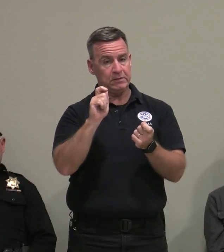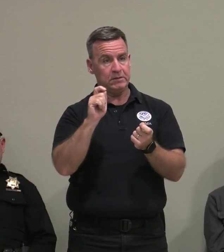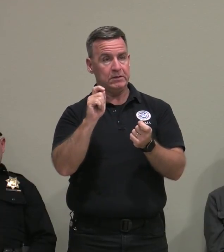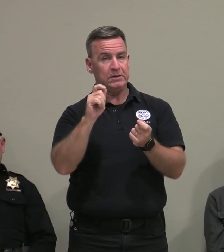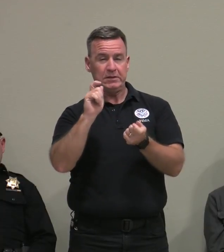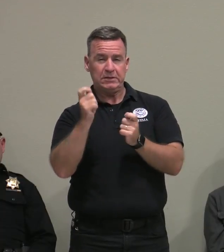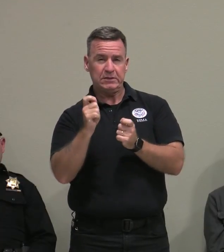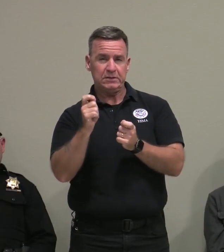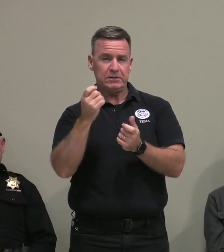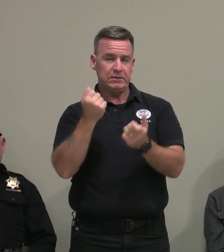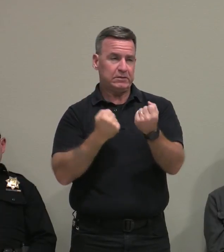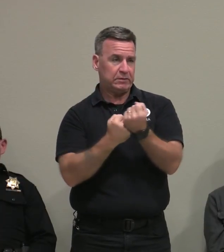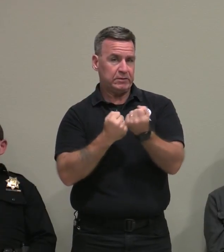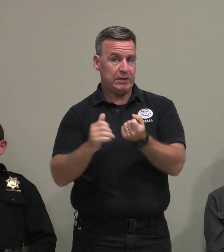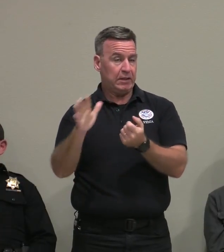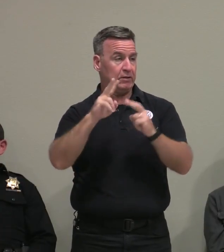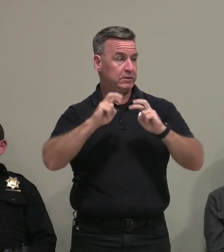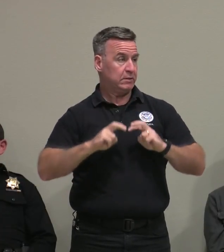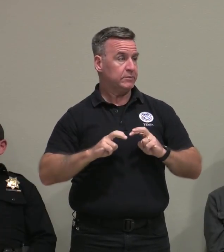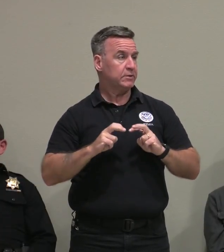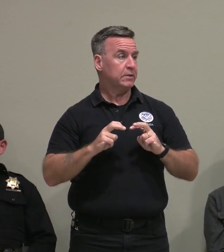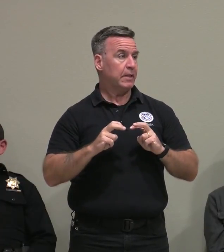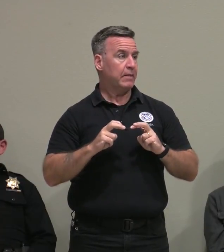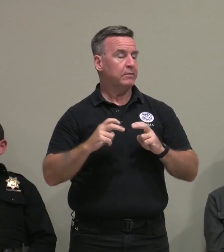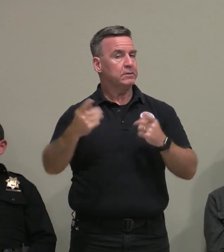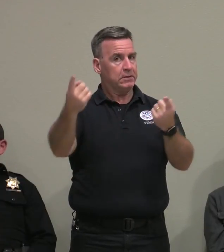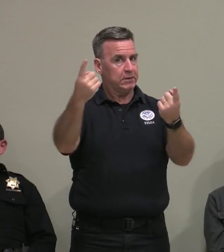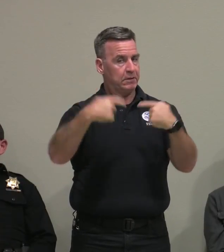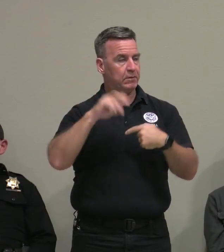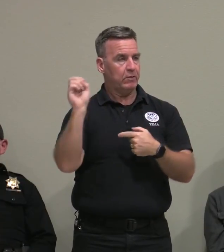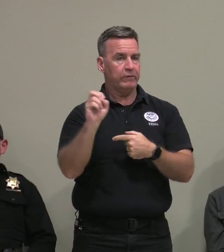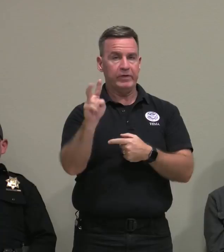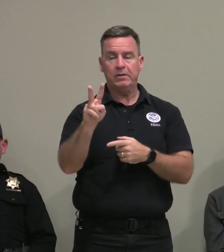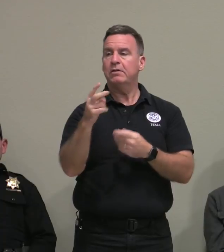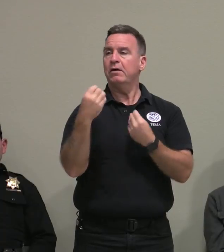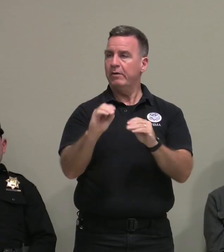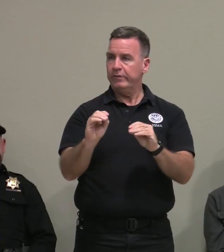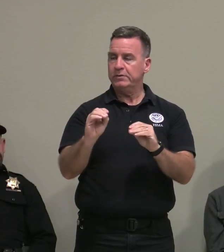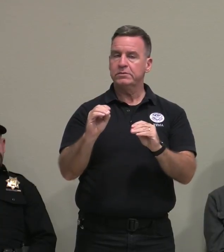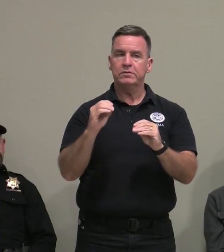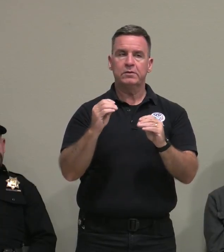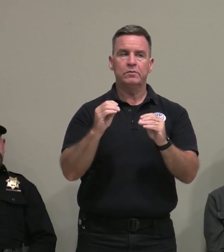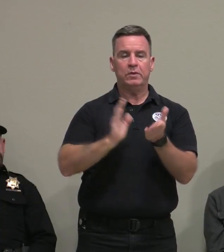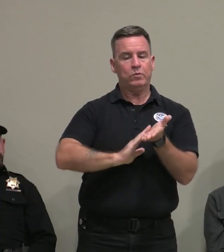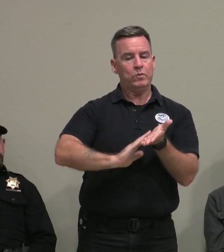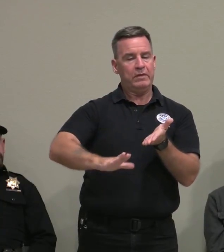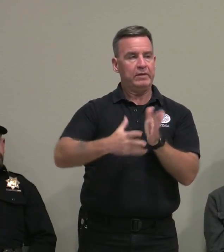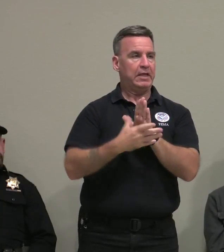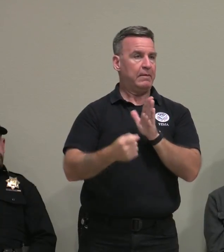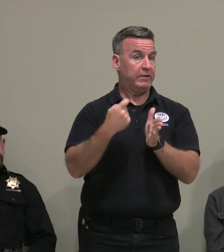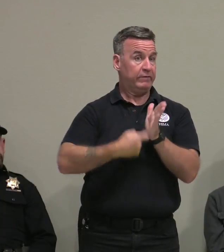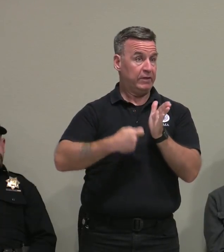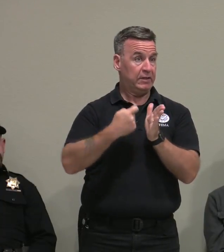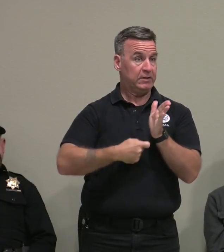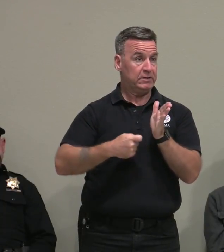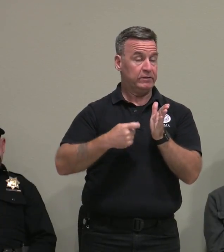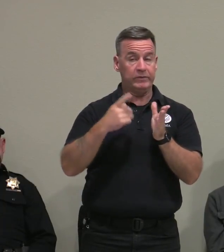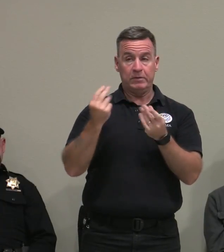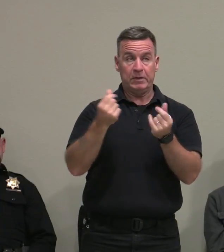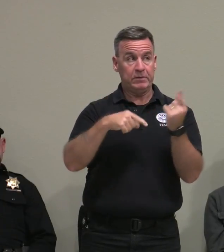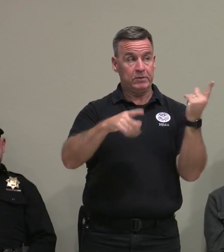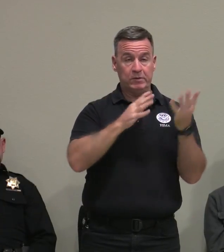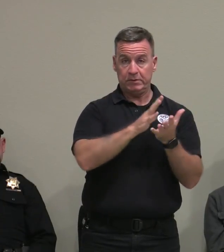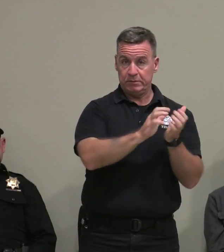their assessment, come into the Oroville office. We are waiving the copy fees for the affected properties,